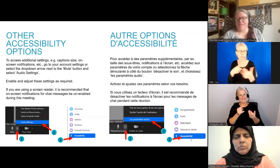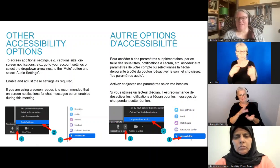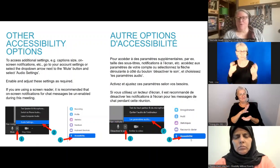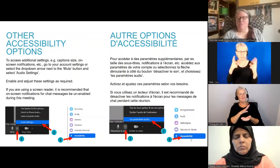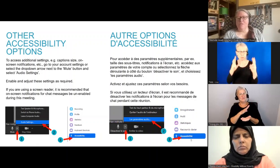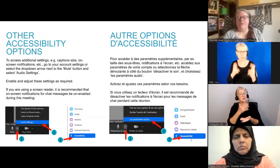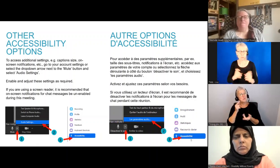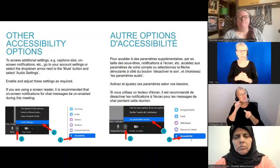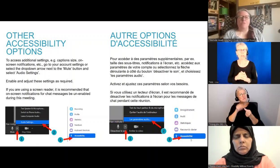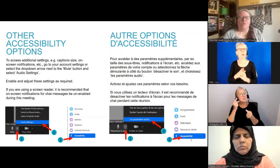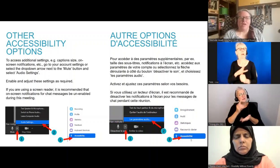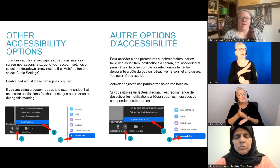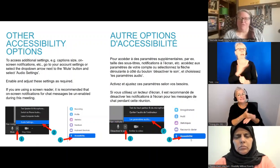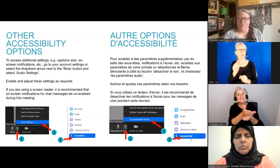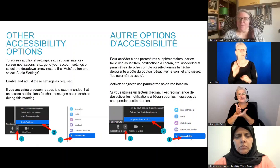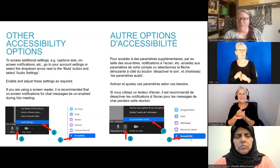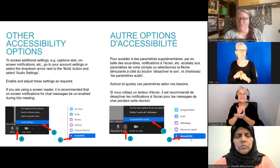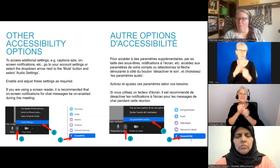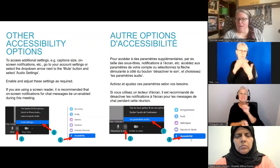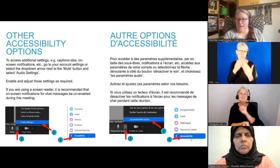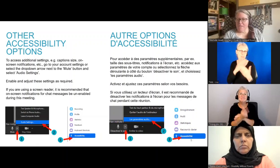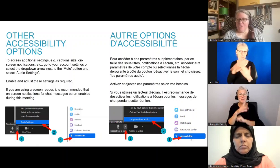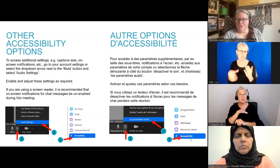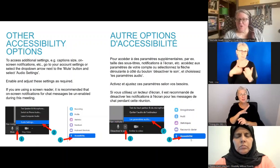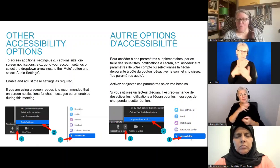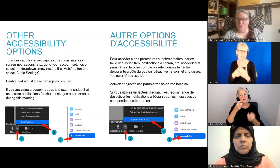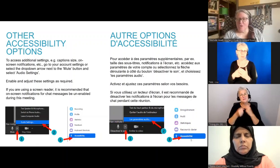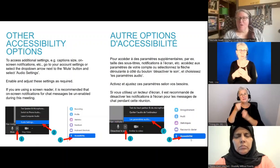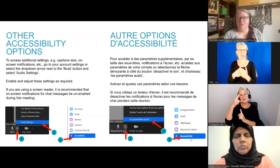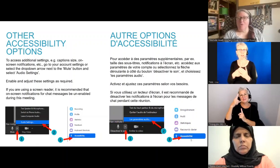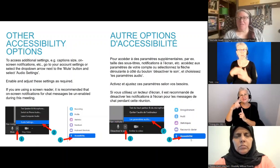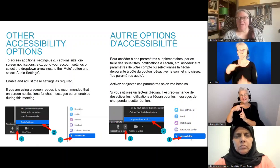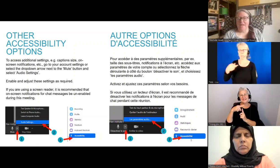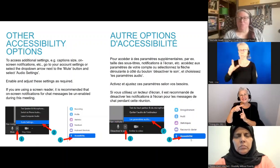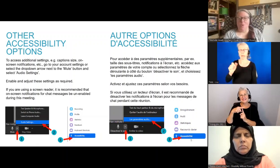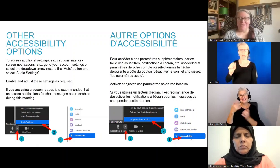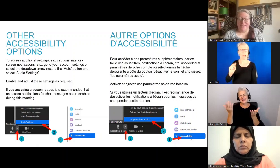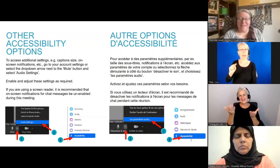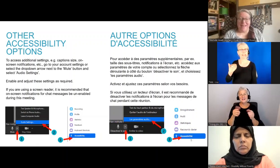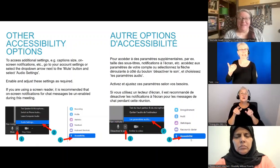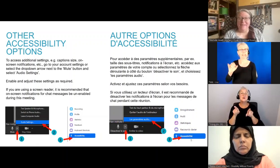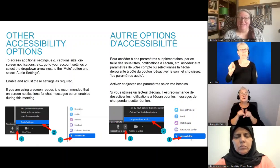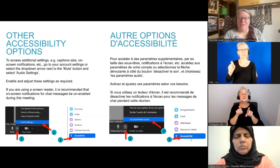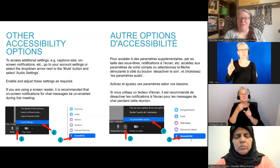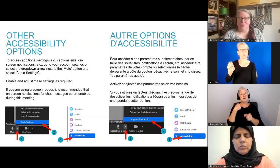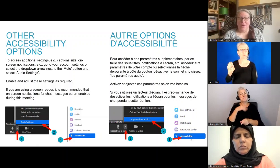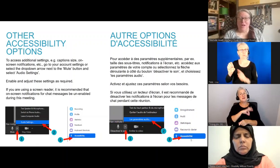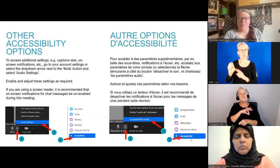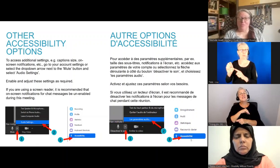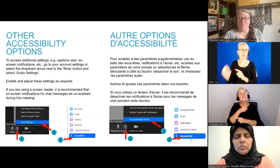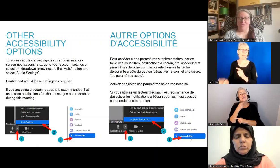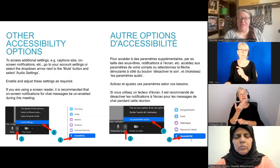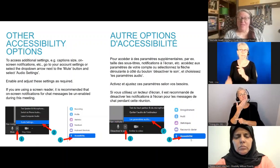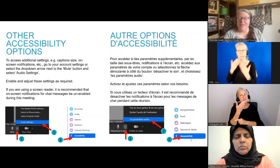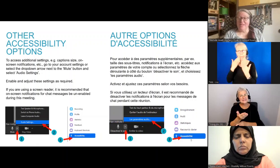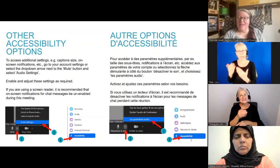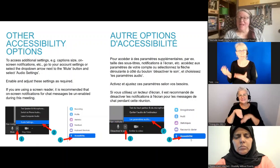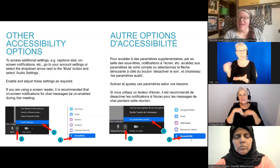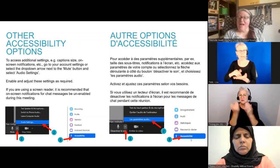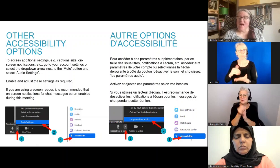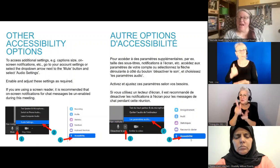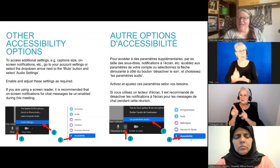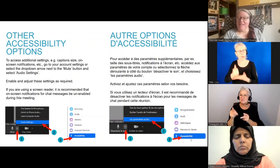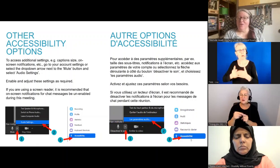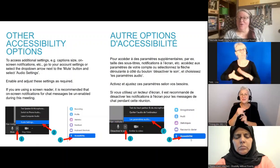to take this moment to thank everybody from Plan Institute, who is here once again to help us present